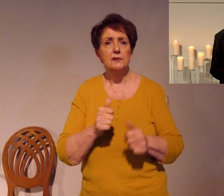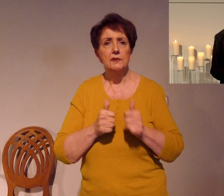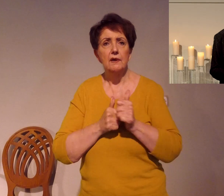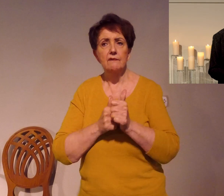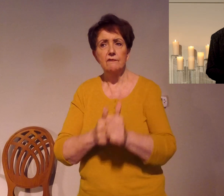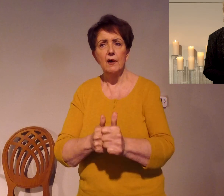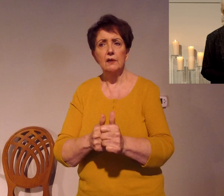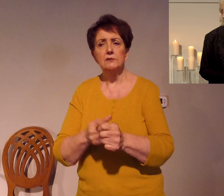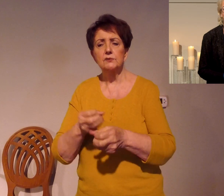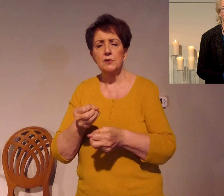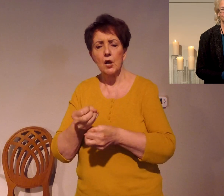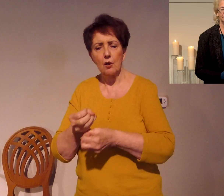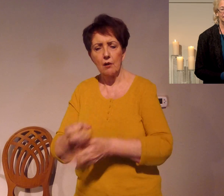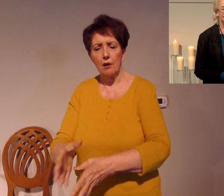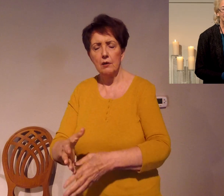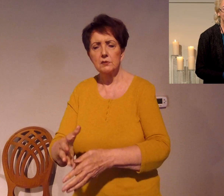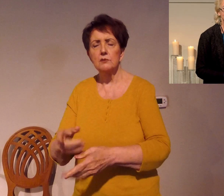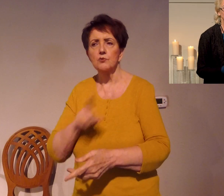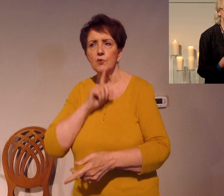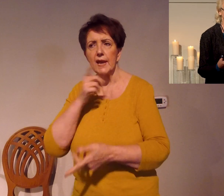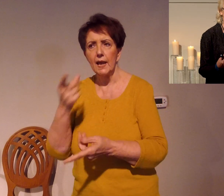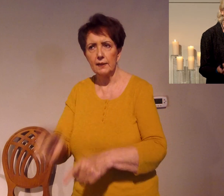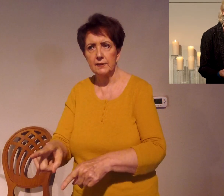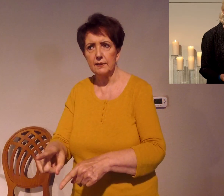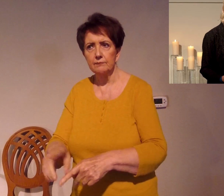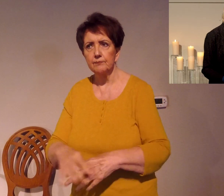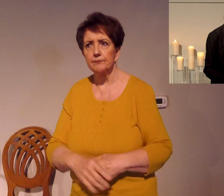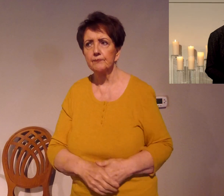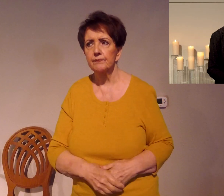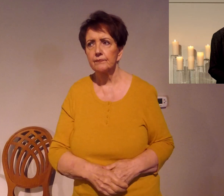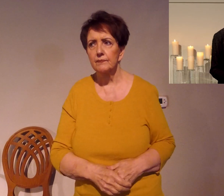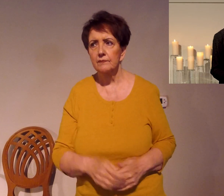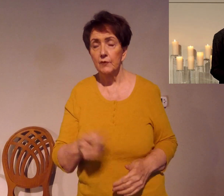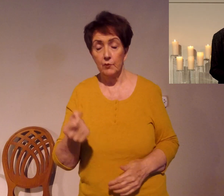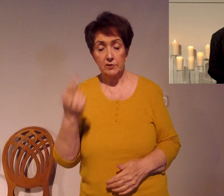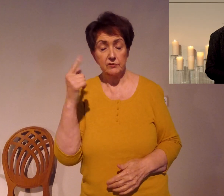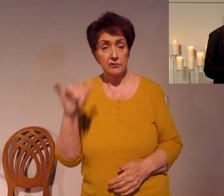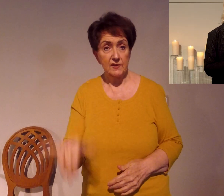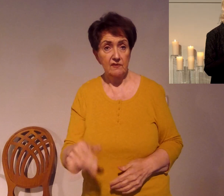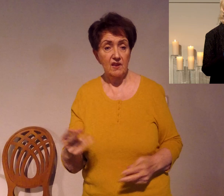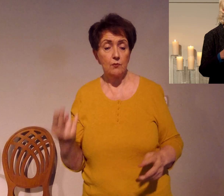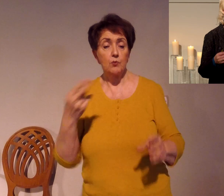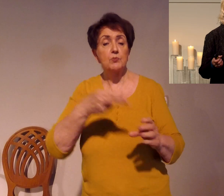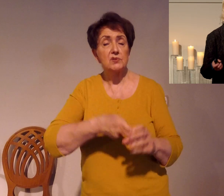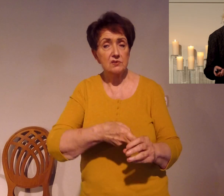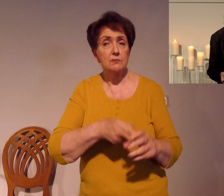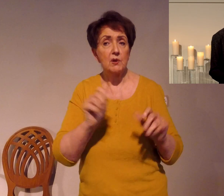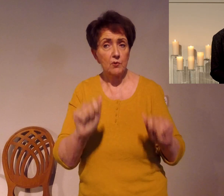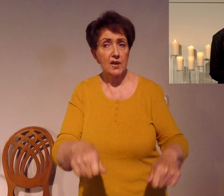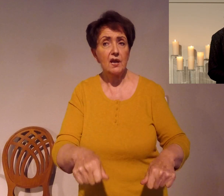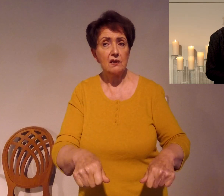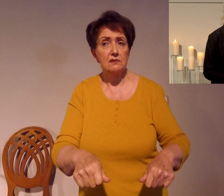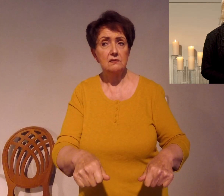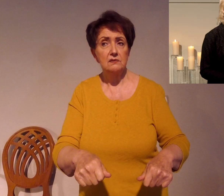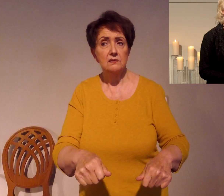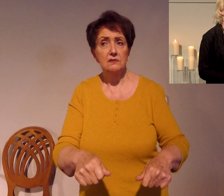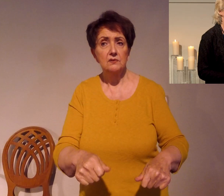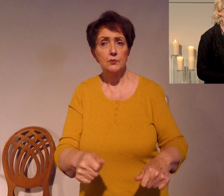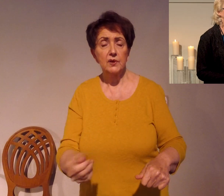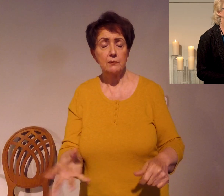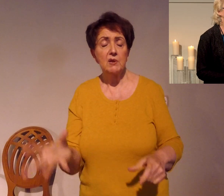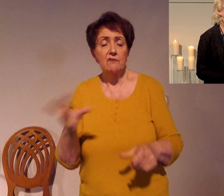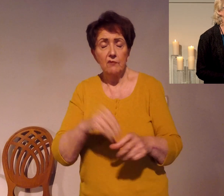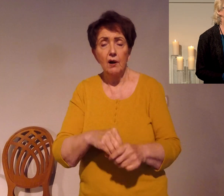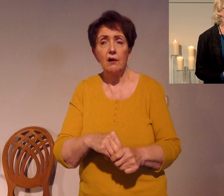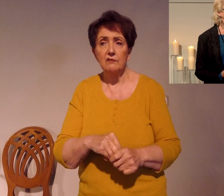has causal reality to it. And that as we understand that, we can participate in it. We can actually engage in